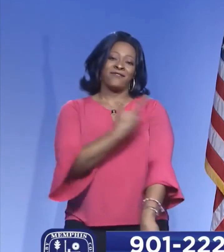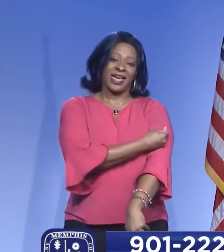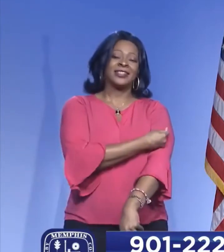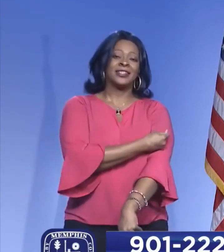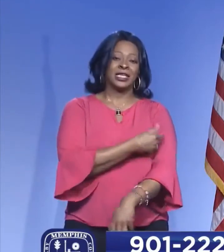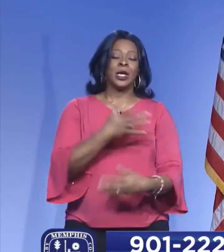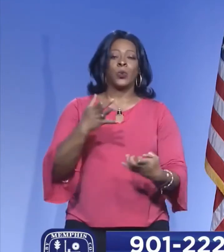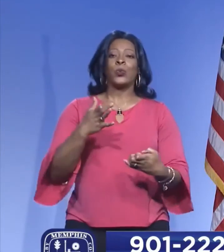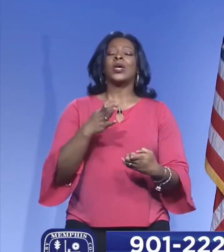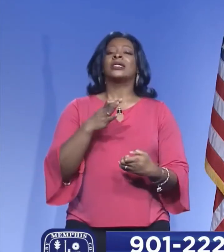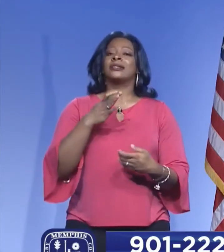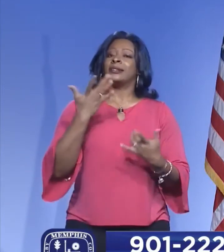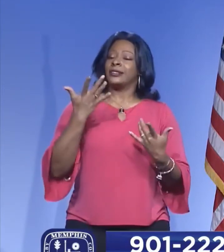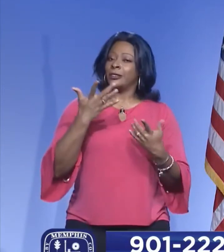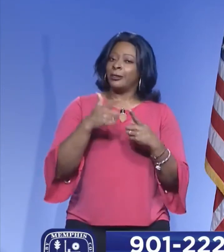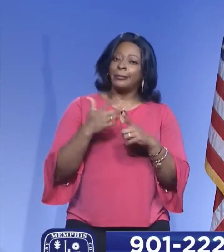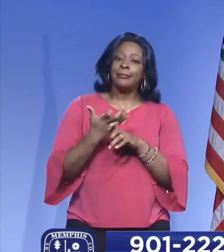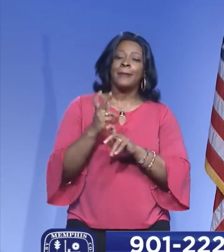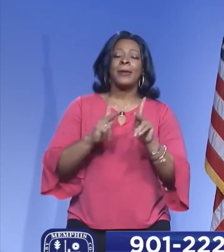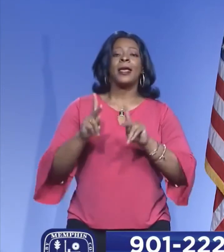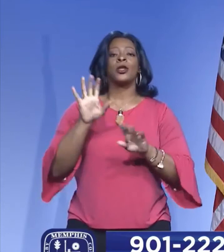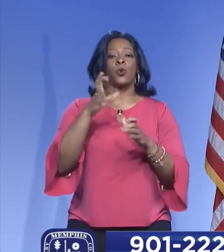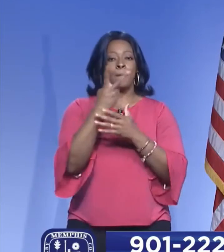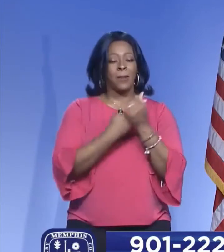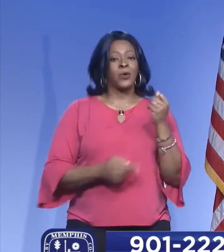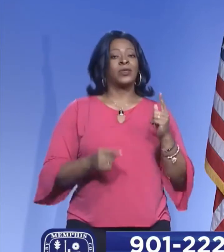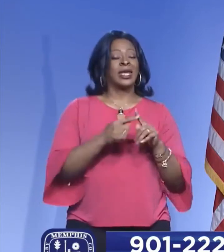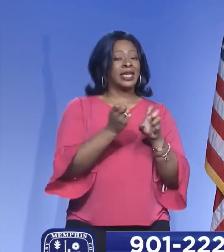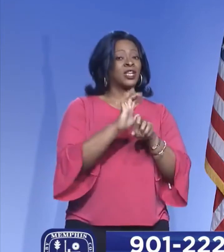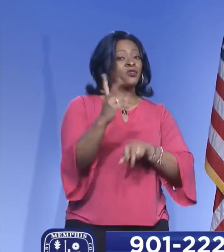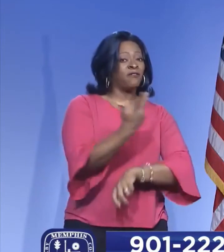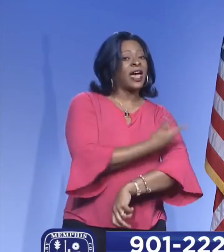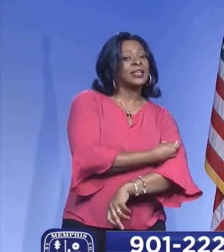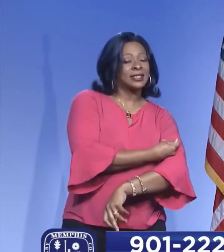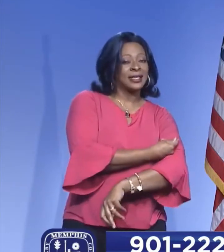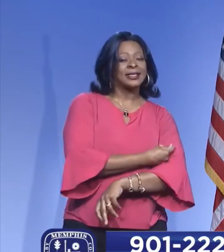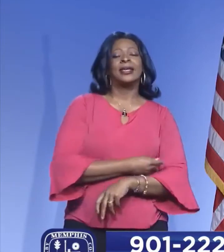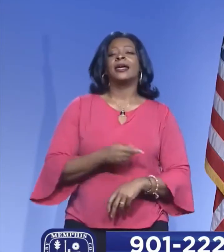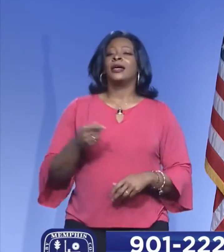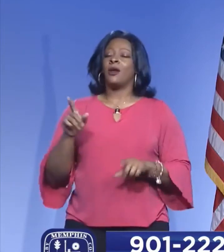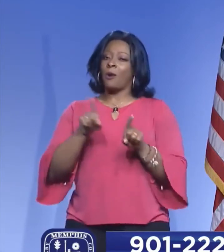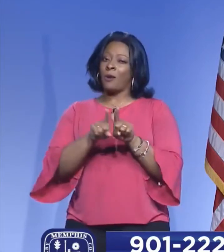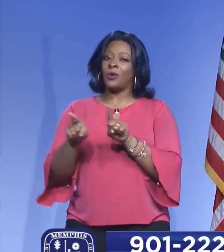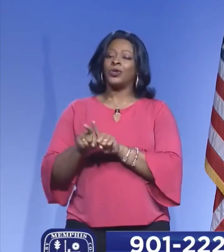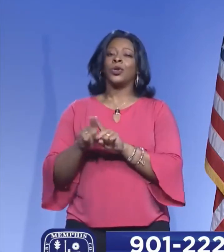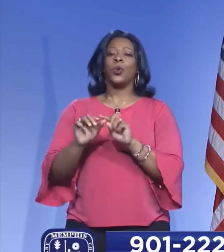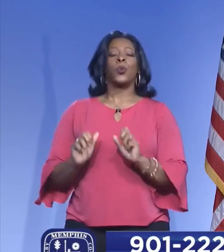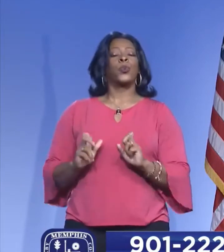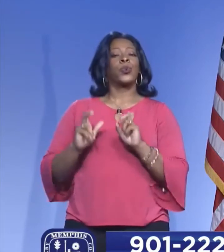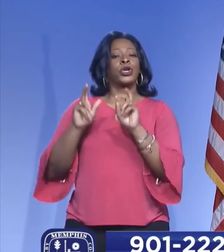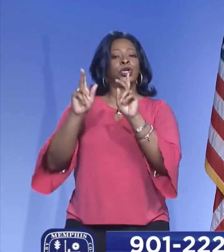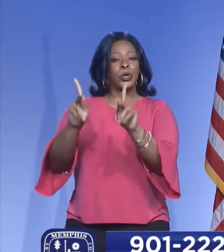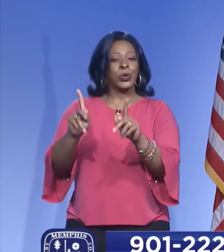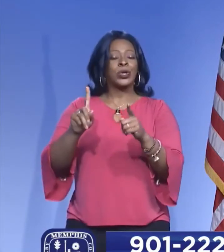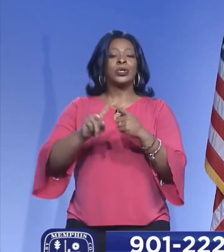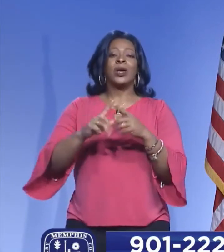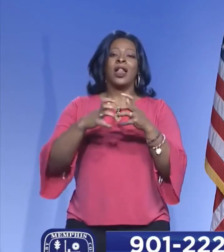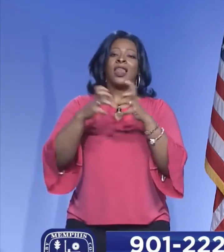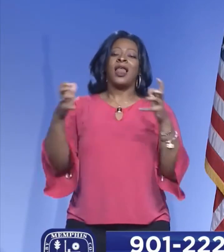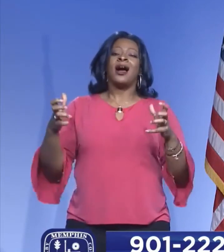to incentivize people to do both those things, to get vaccinated and to return to a lot of